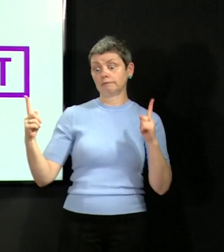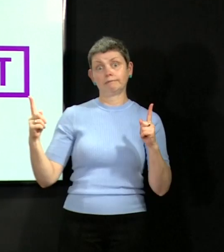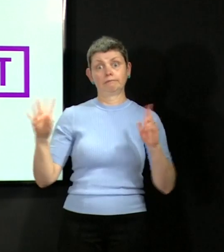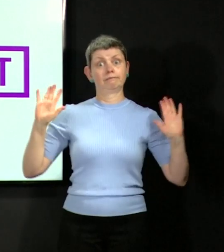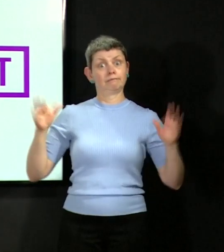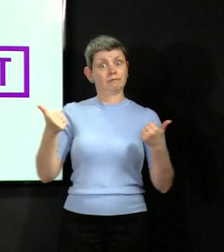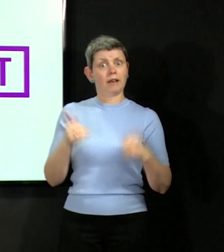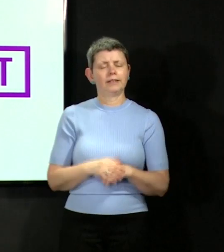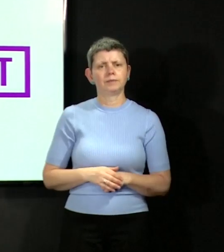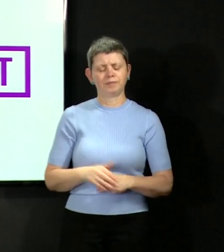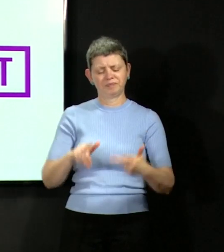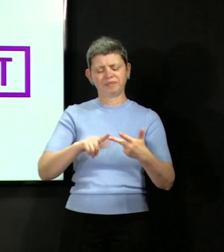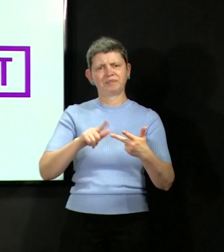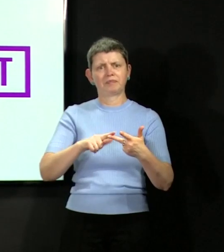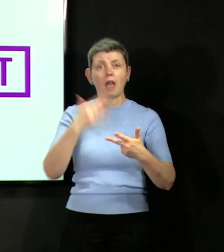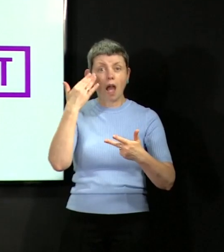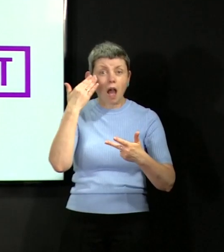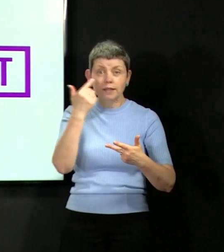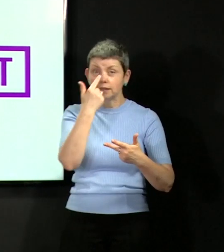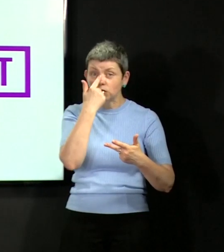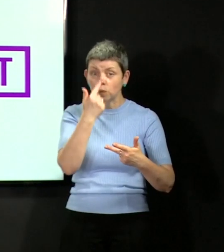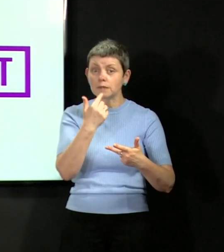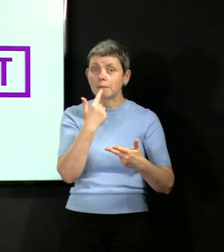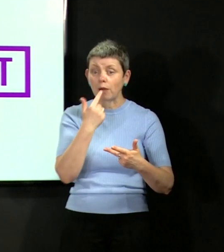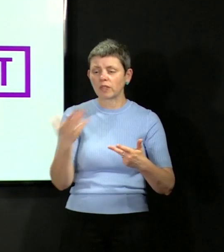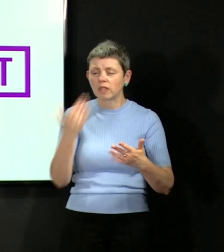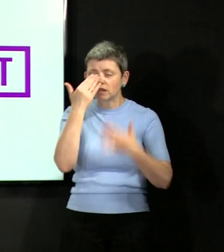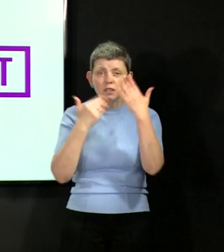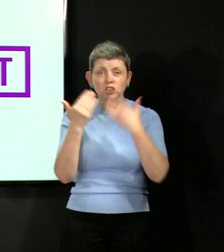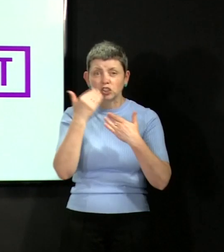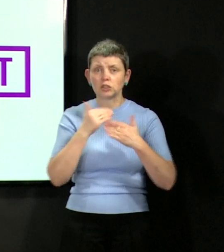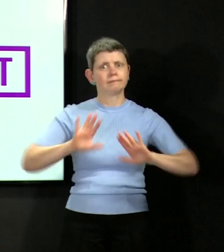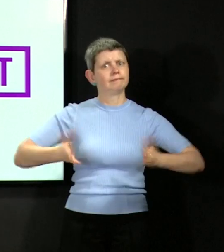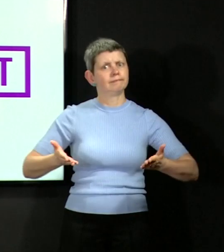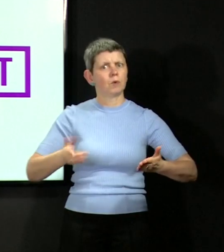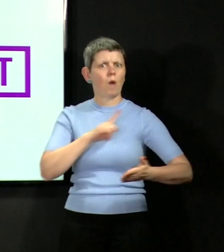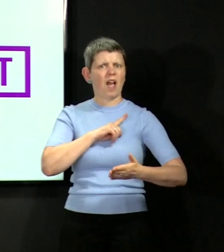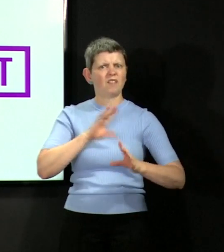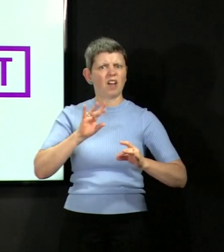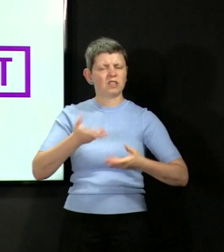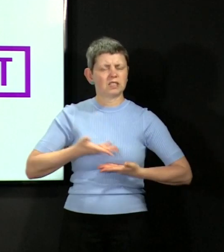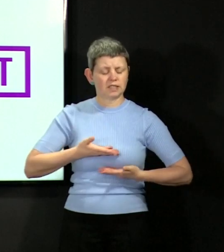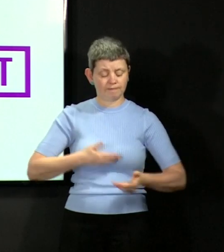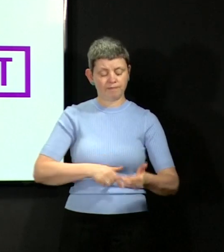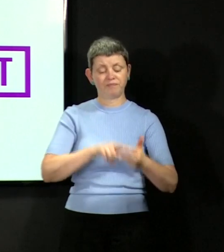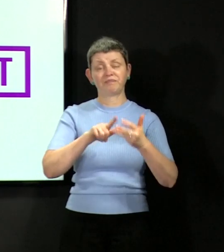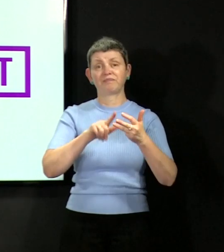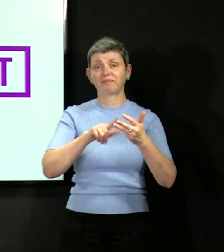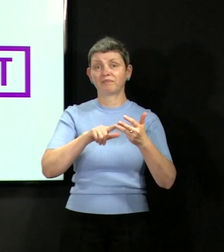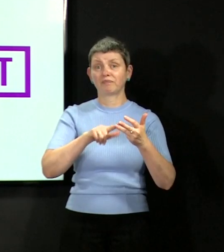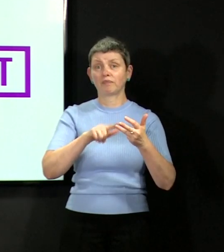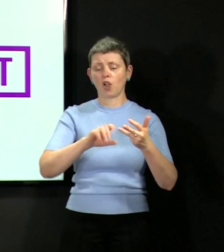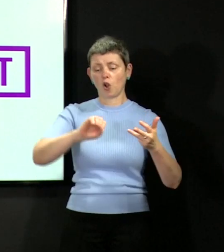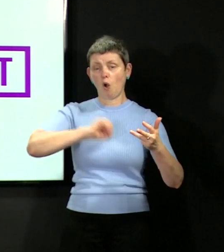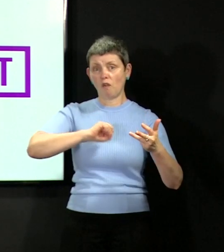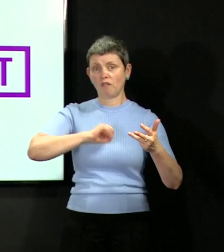avoid touching your eyes, your nose and your mouth because you can spread the virus. Number four, cough etiquette. So if you're going to sneeze or cough, do it